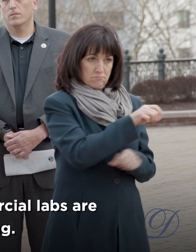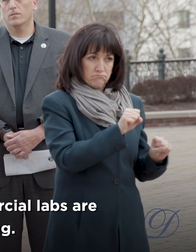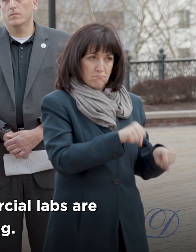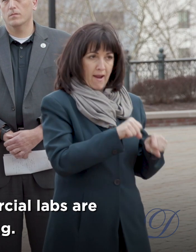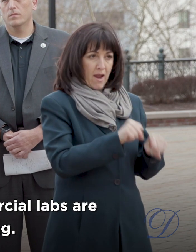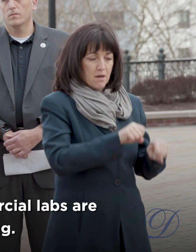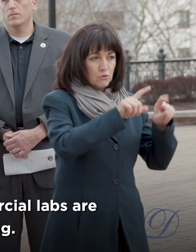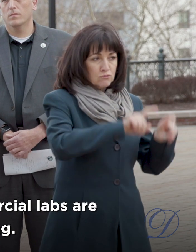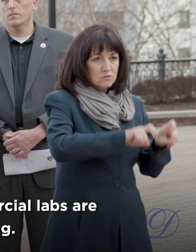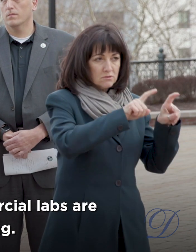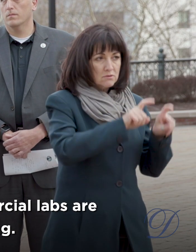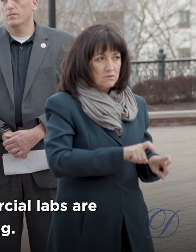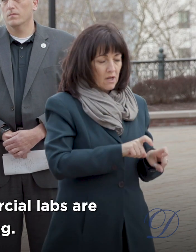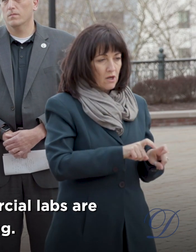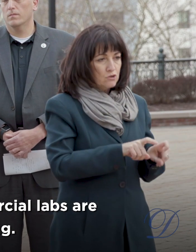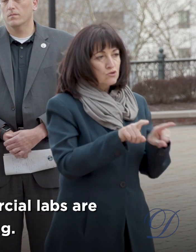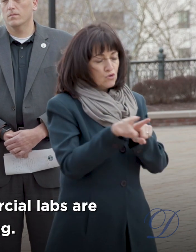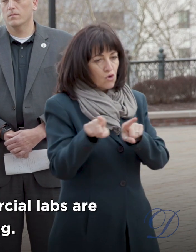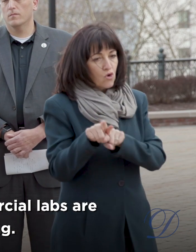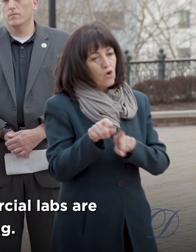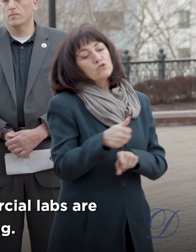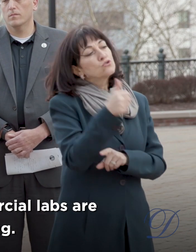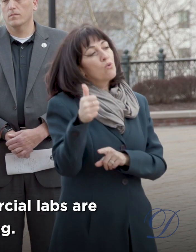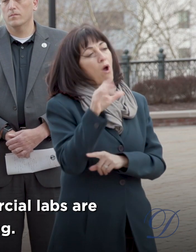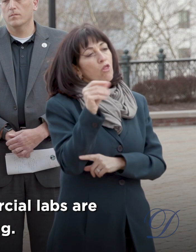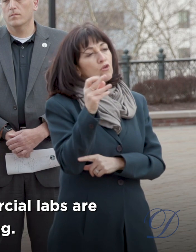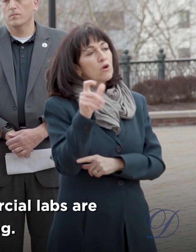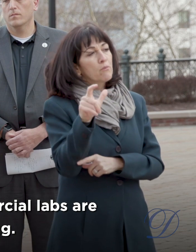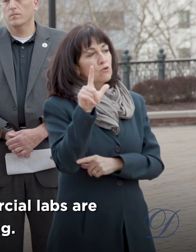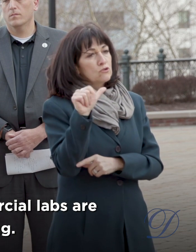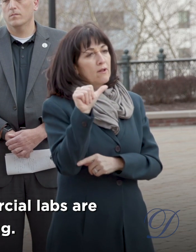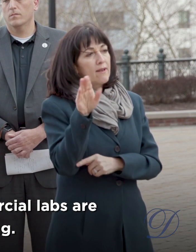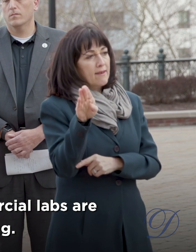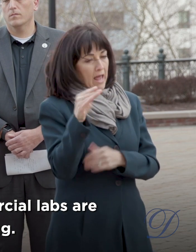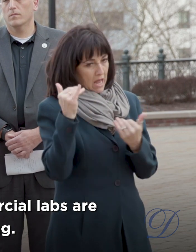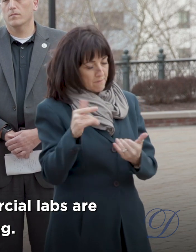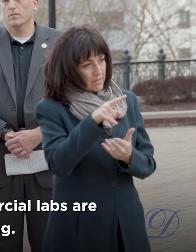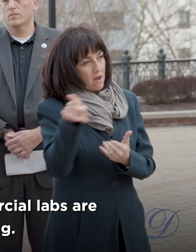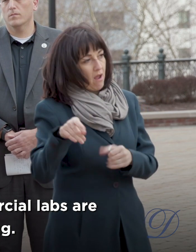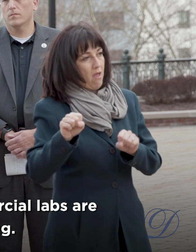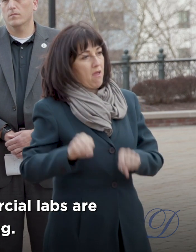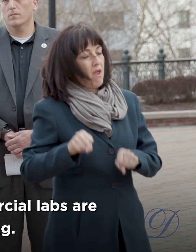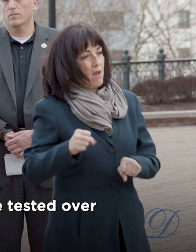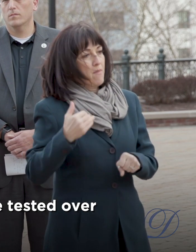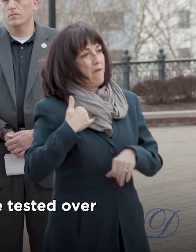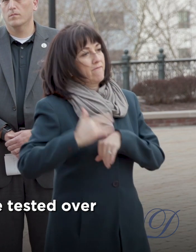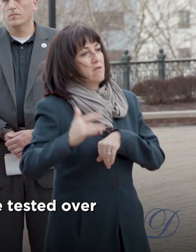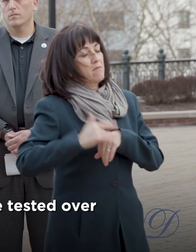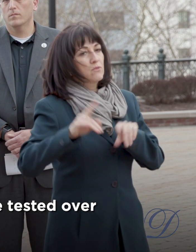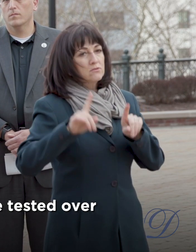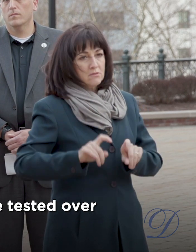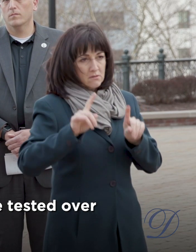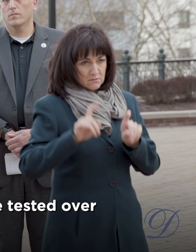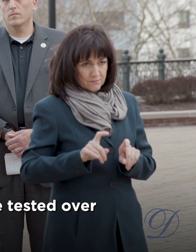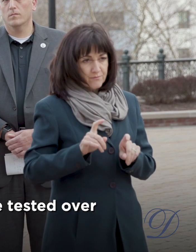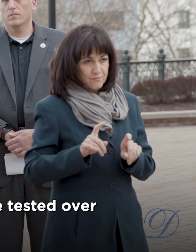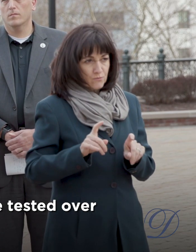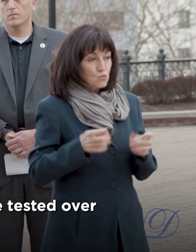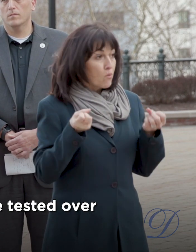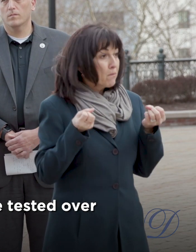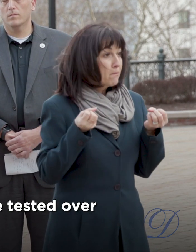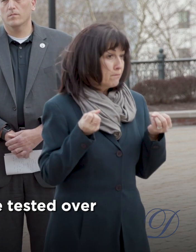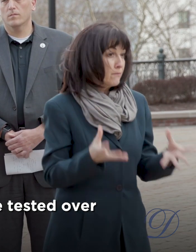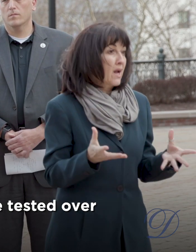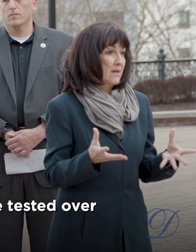do testing, a number of commercial labs are now able to do testing. And so many